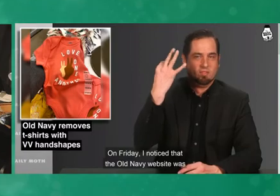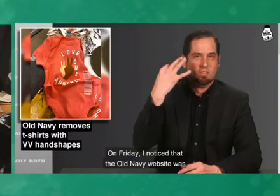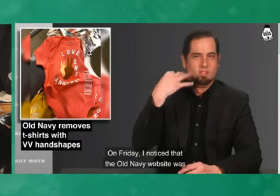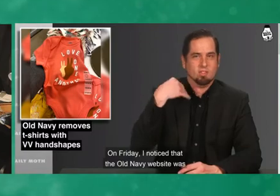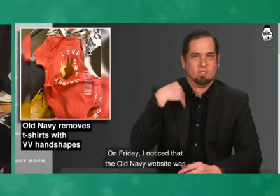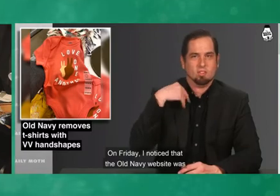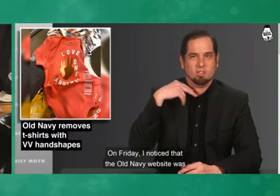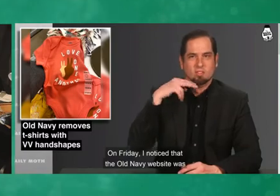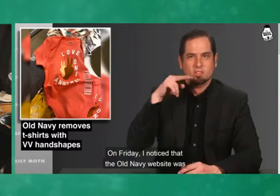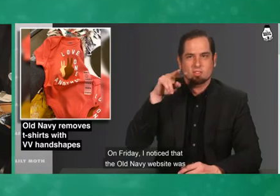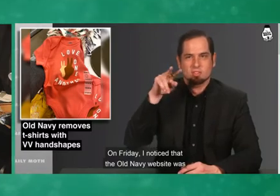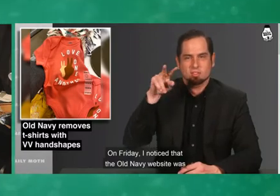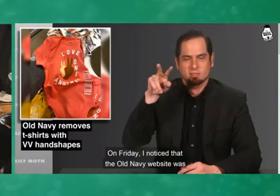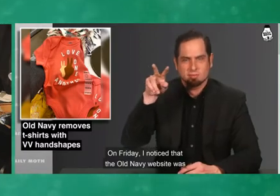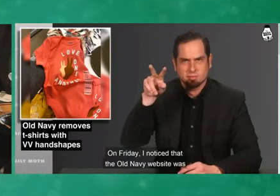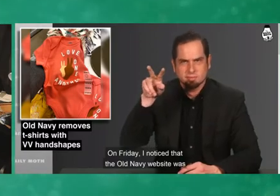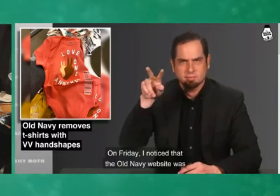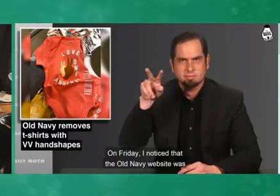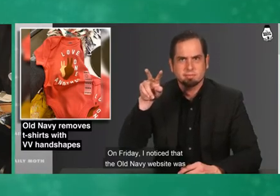right?